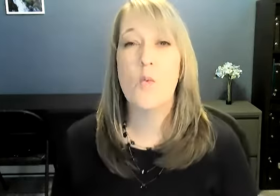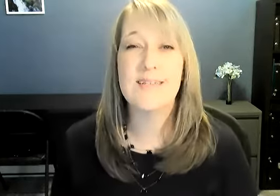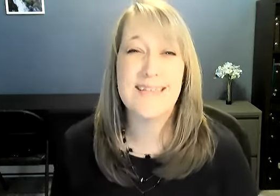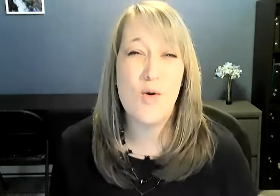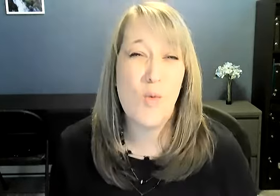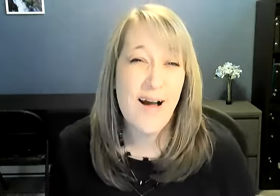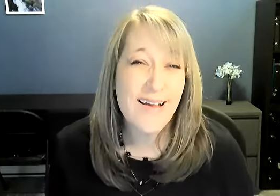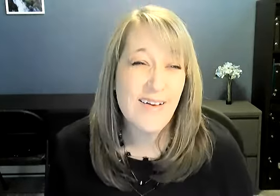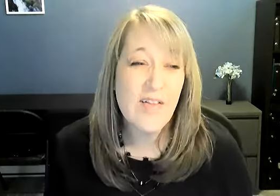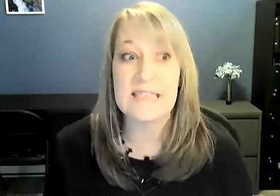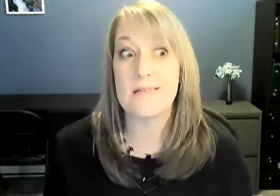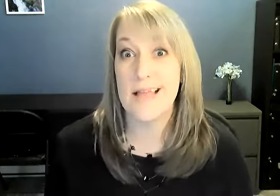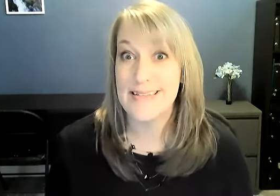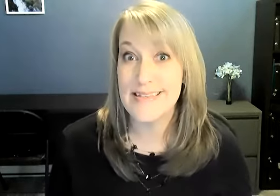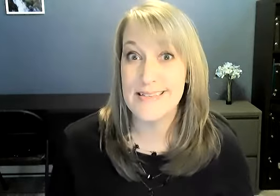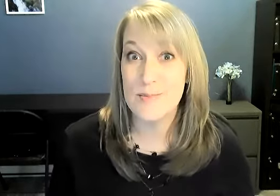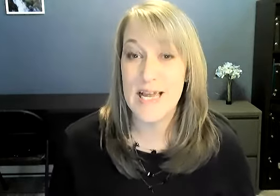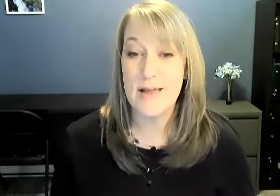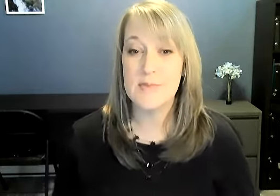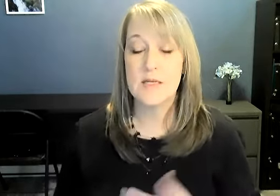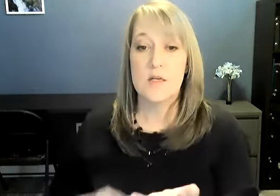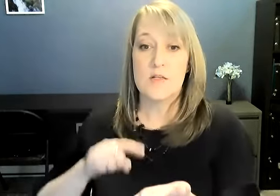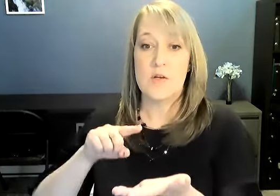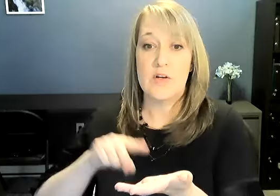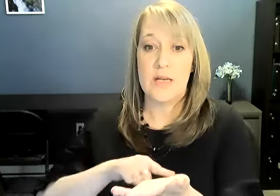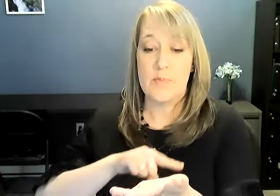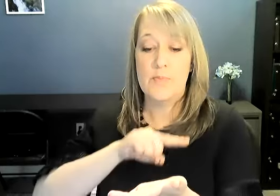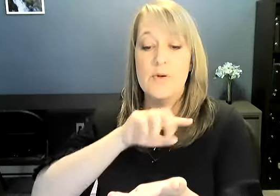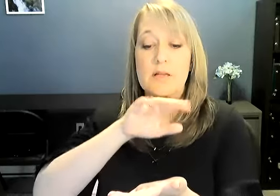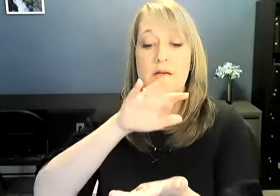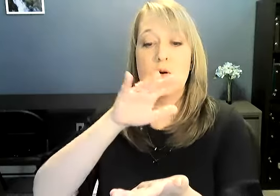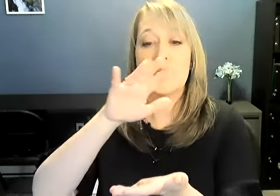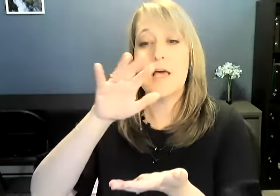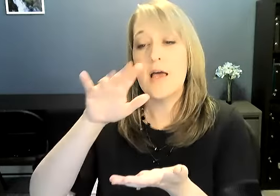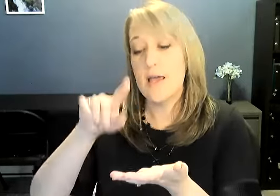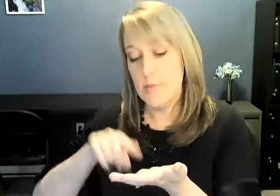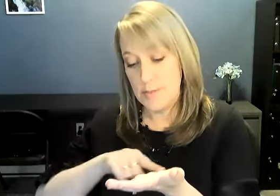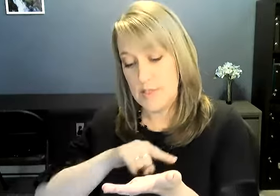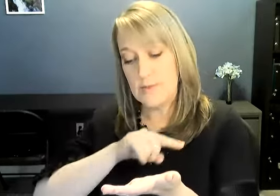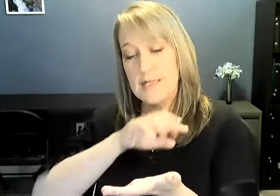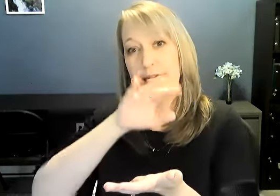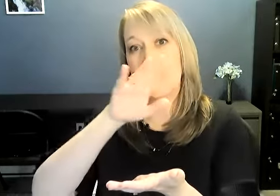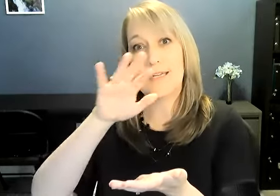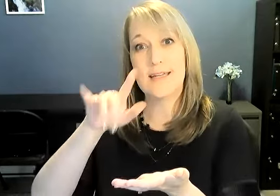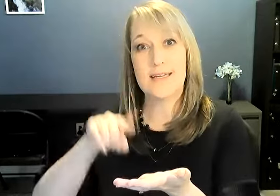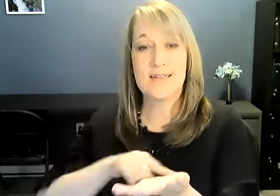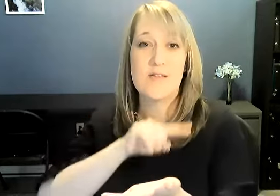Once in a while is less than sometimes, so you're gonna put a little more time in between. So this